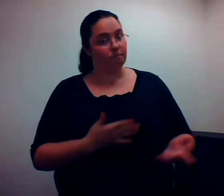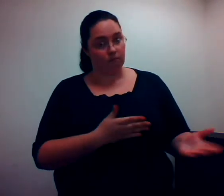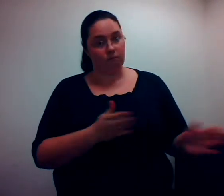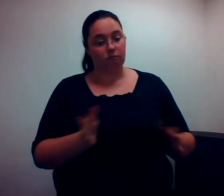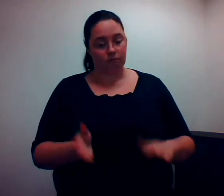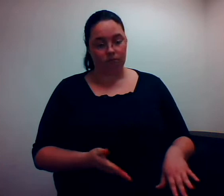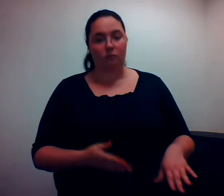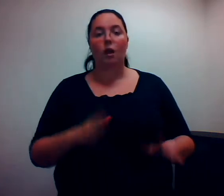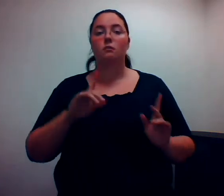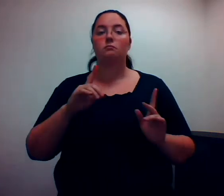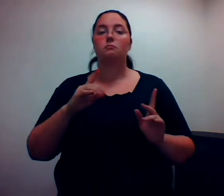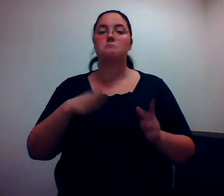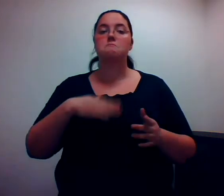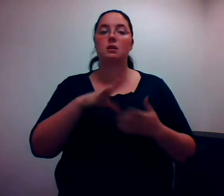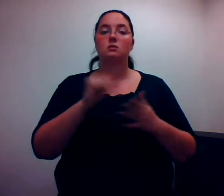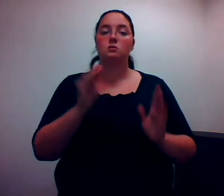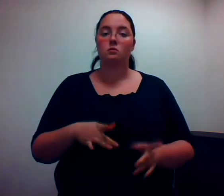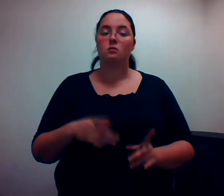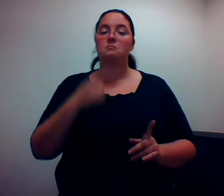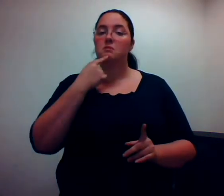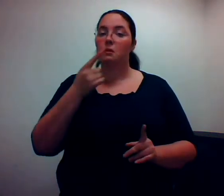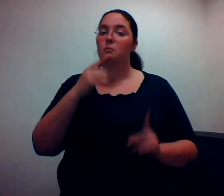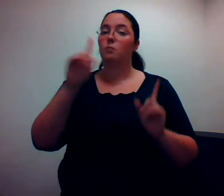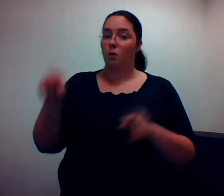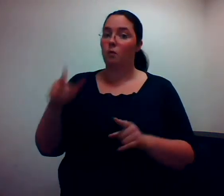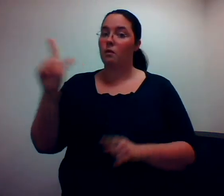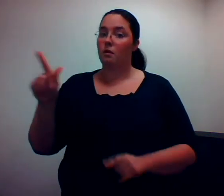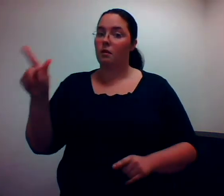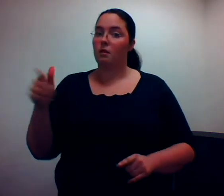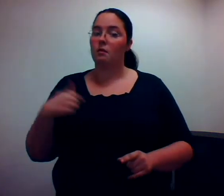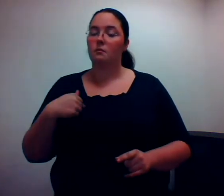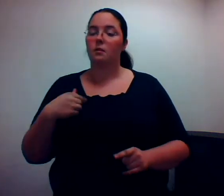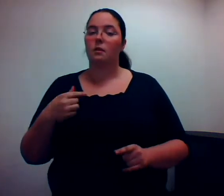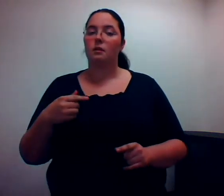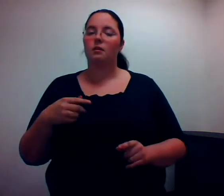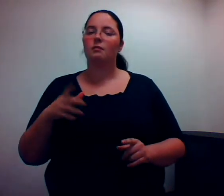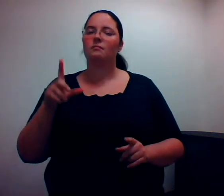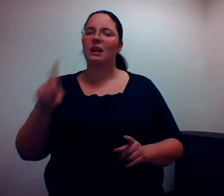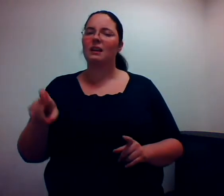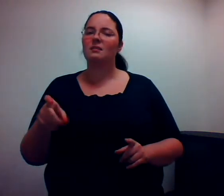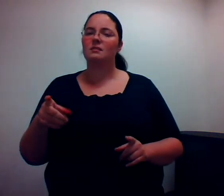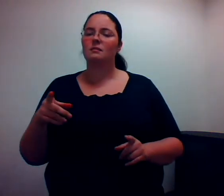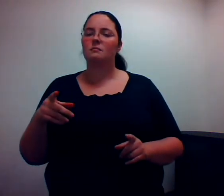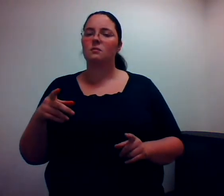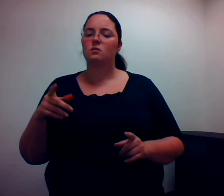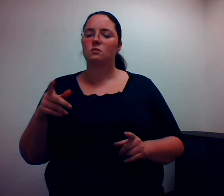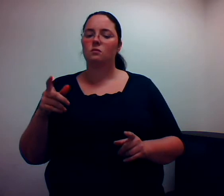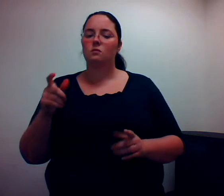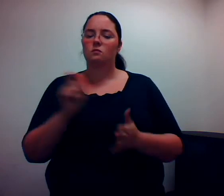look for an issue that came up in the reading that we were doing, so that they're getting exposure to the textbook writing and